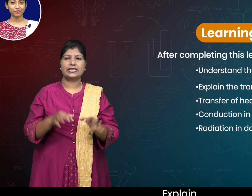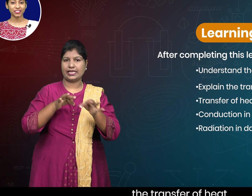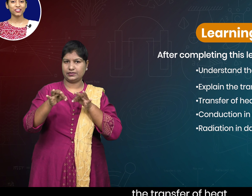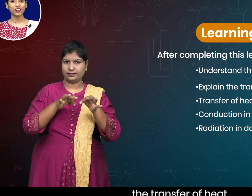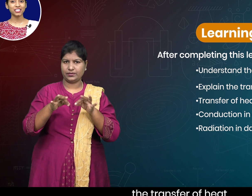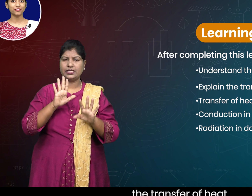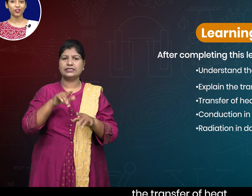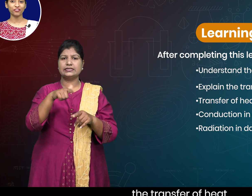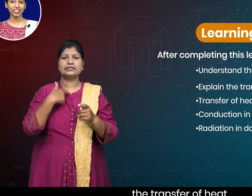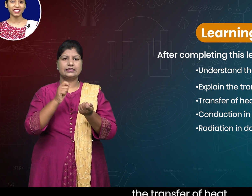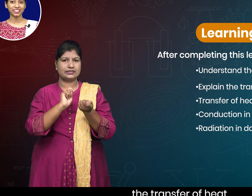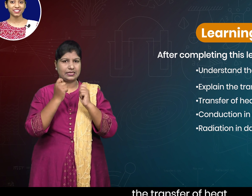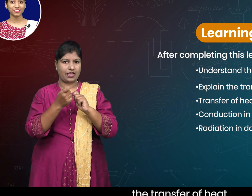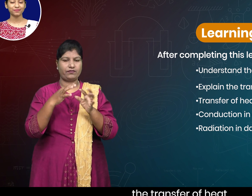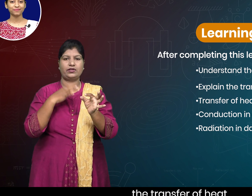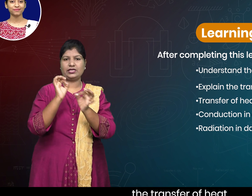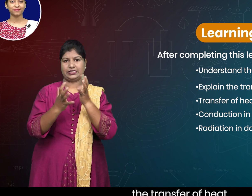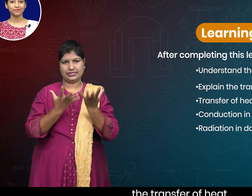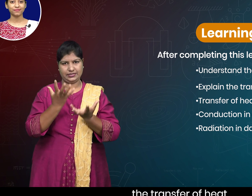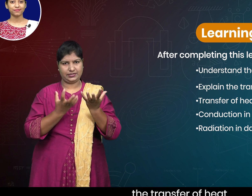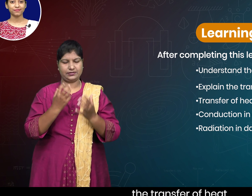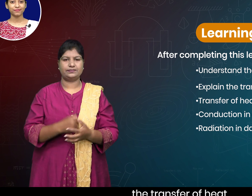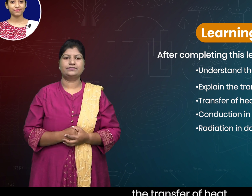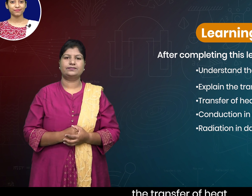Explain the transfer of heat.